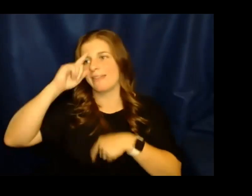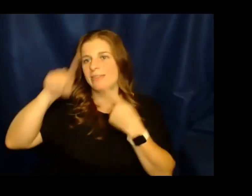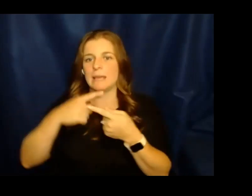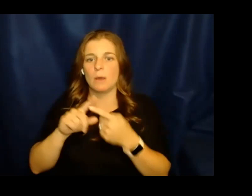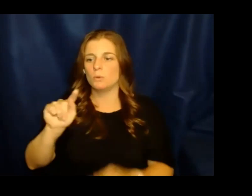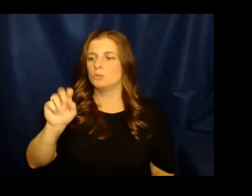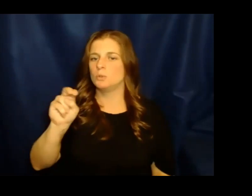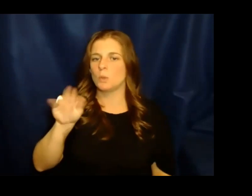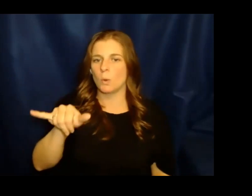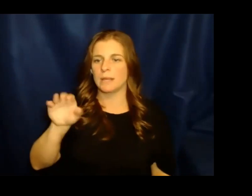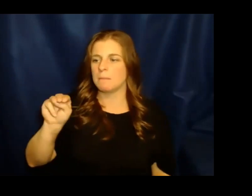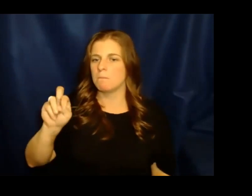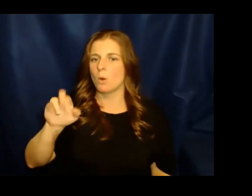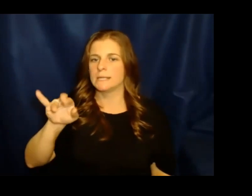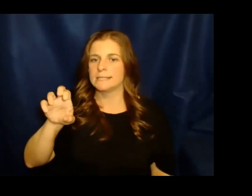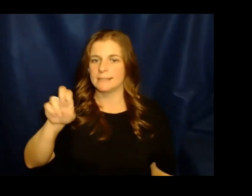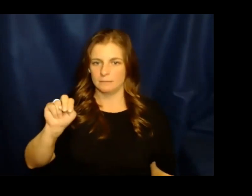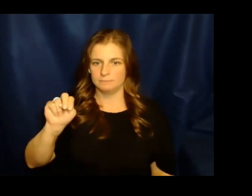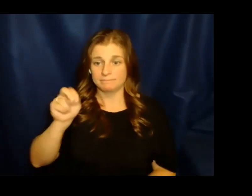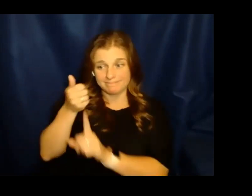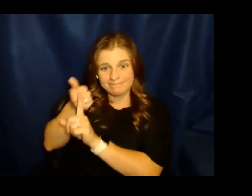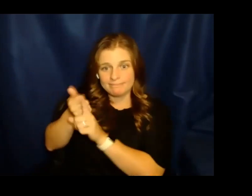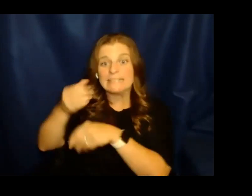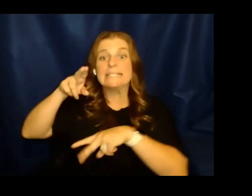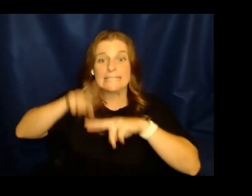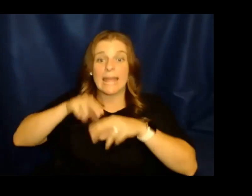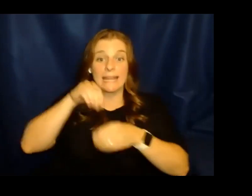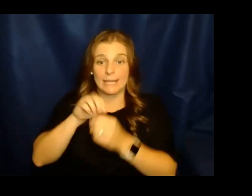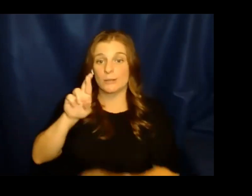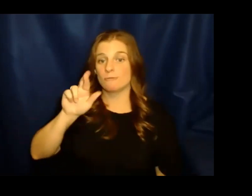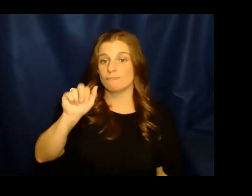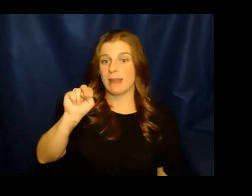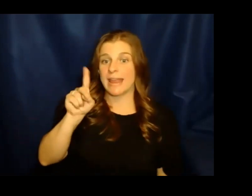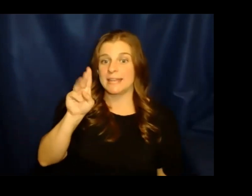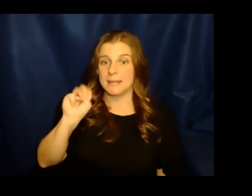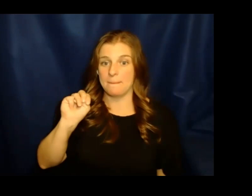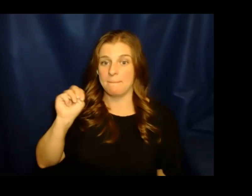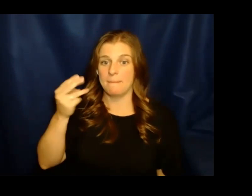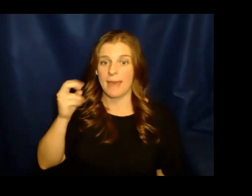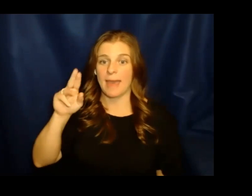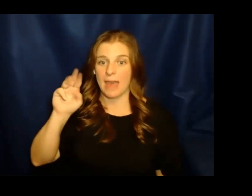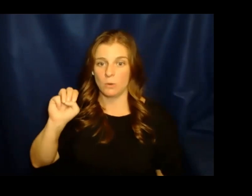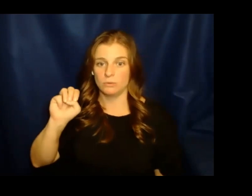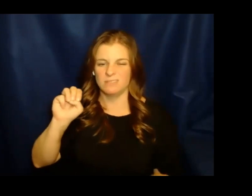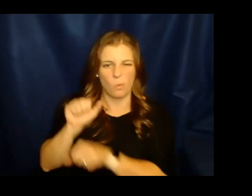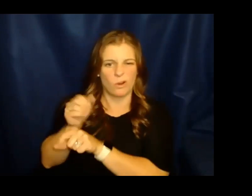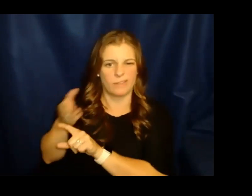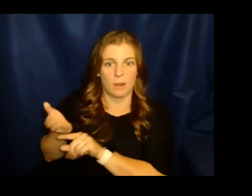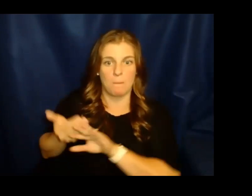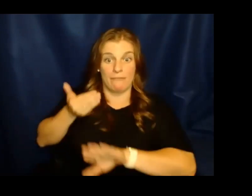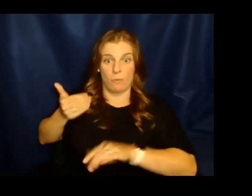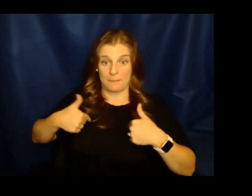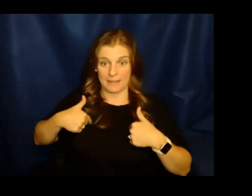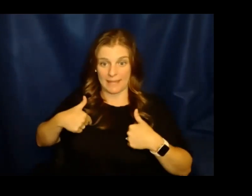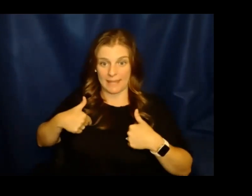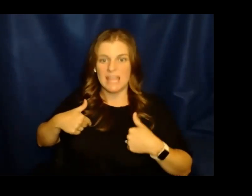Morrison, who sat in Random House many years before me, paving the way for someone like me to have the role I